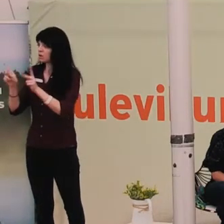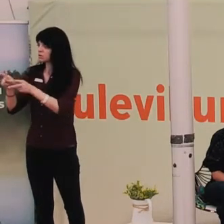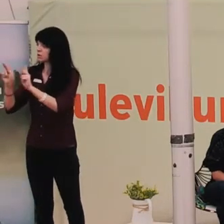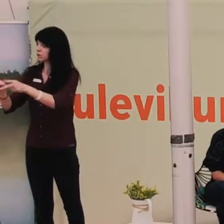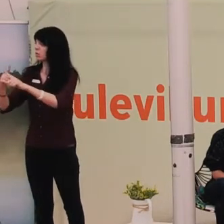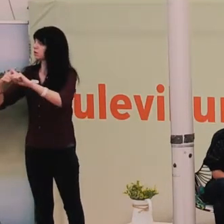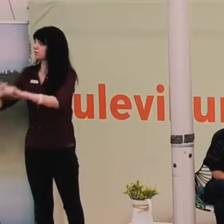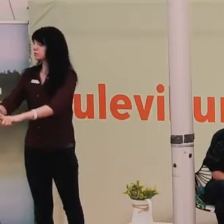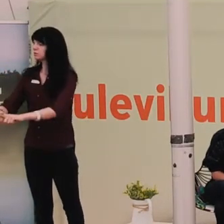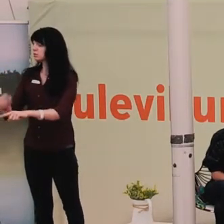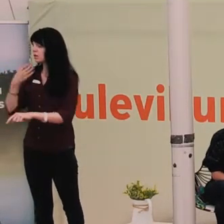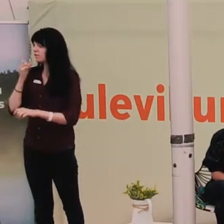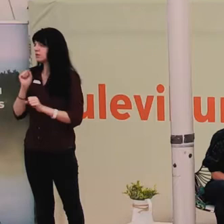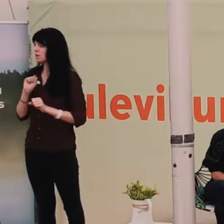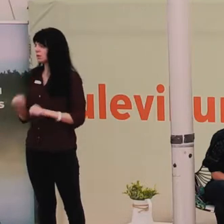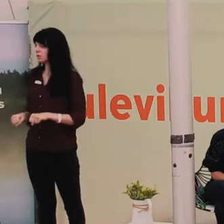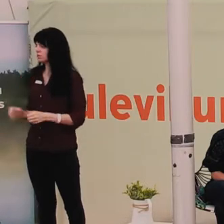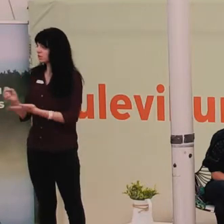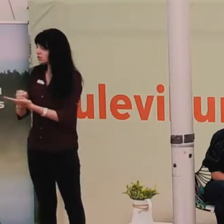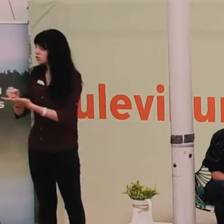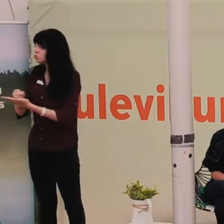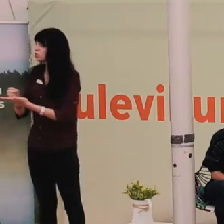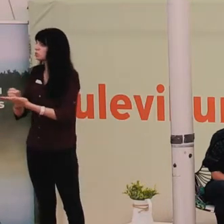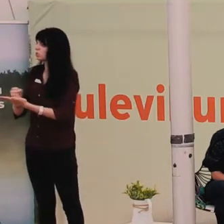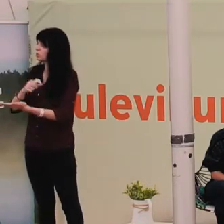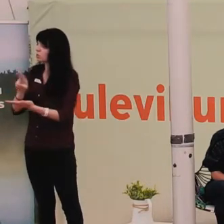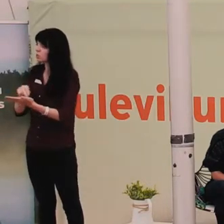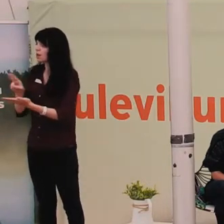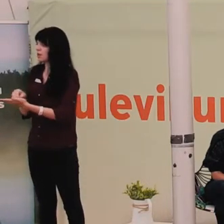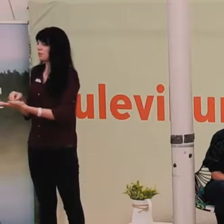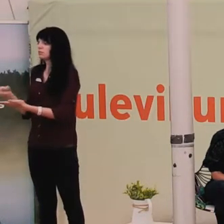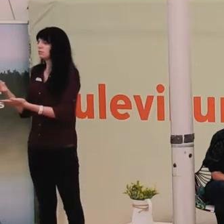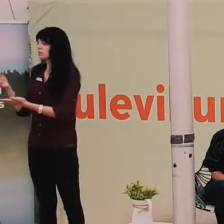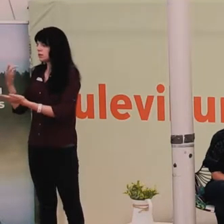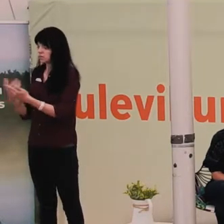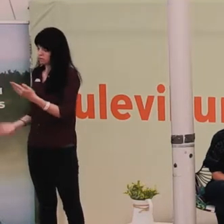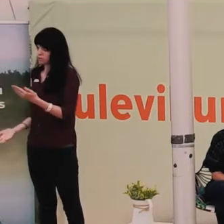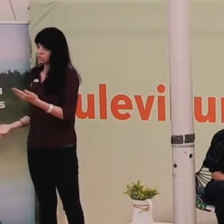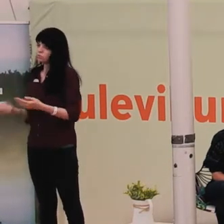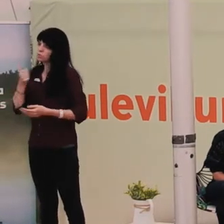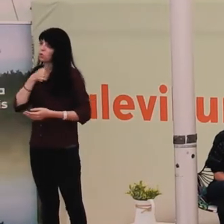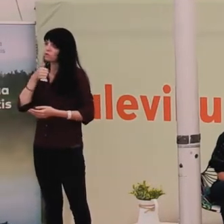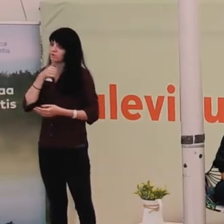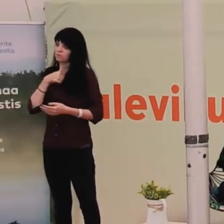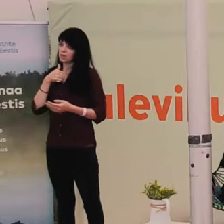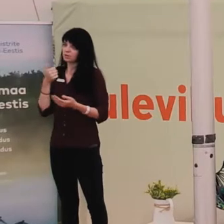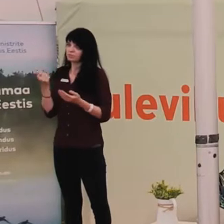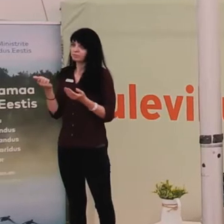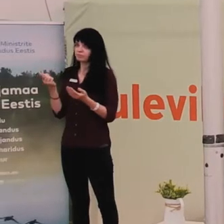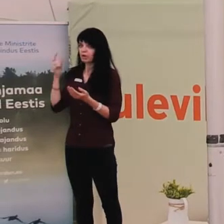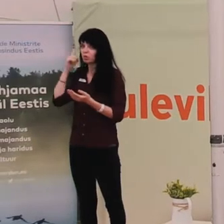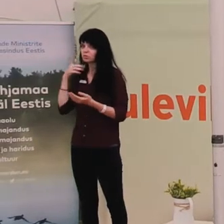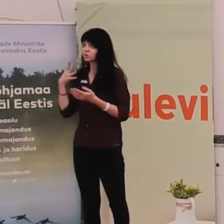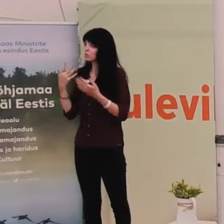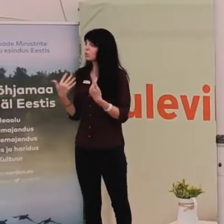both demographic and both natural resources. So we will try to figure out how to build a better and